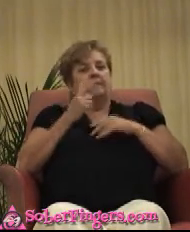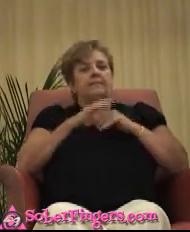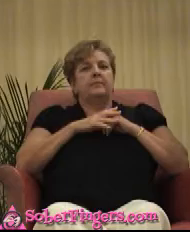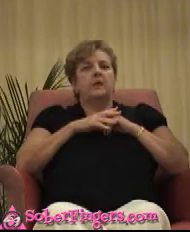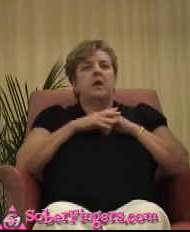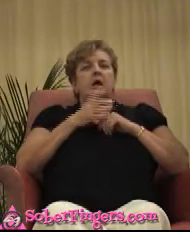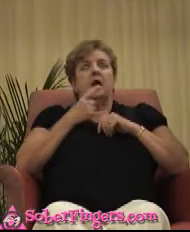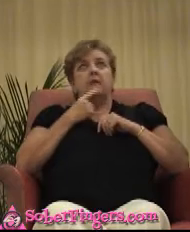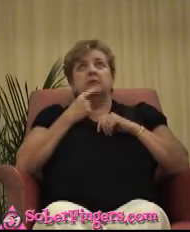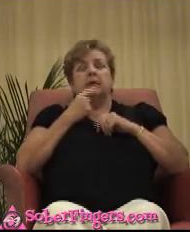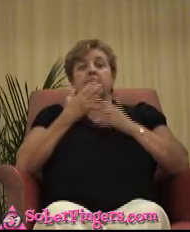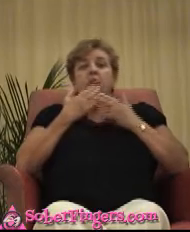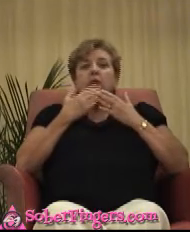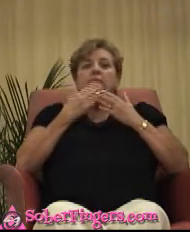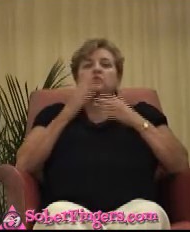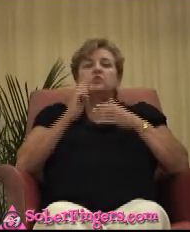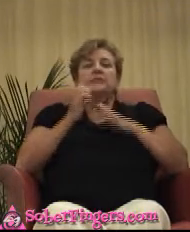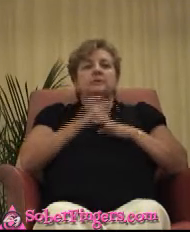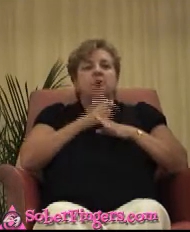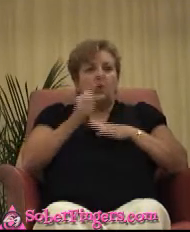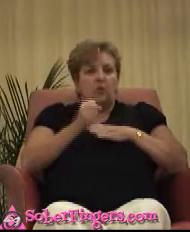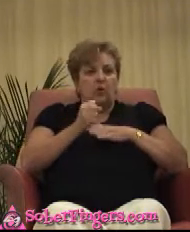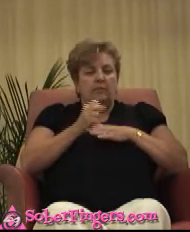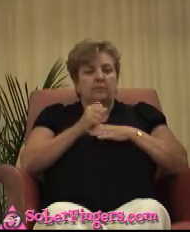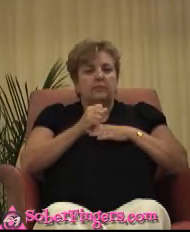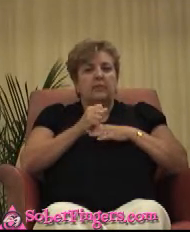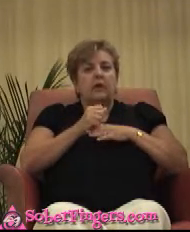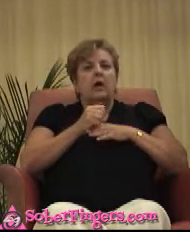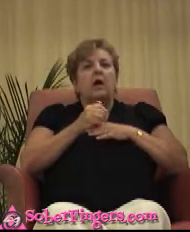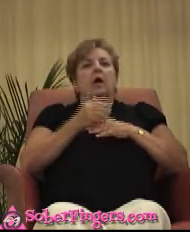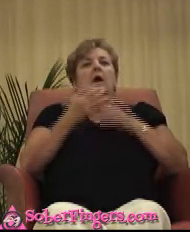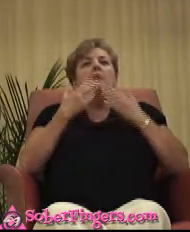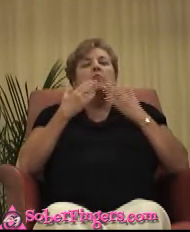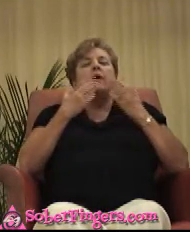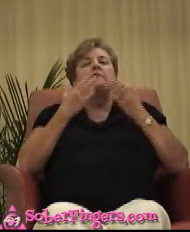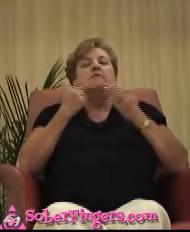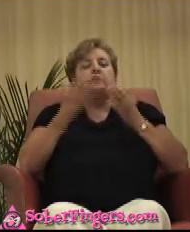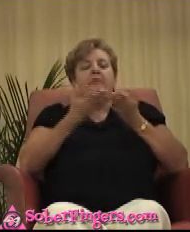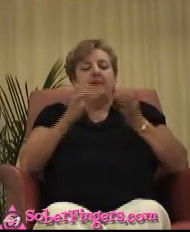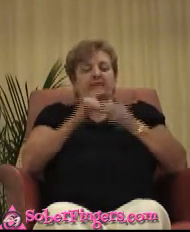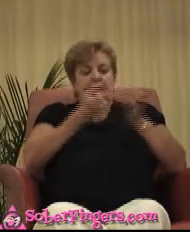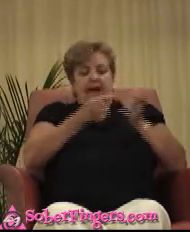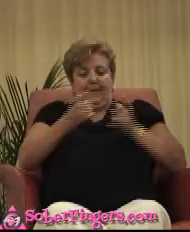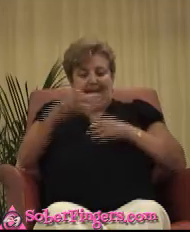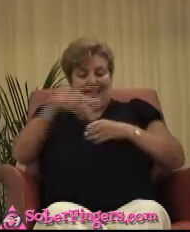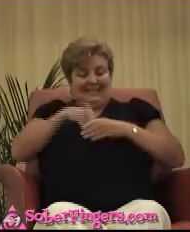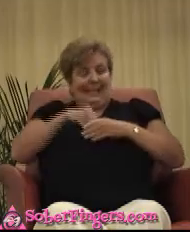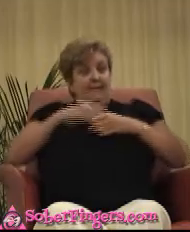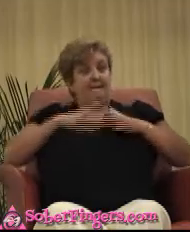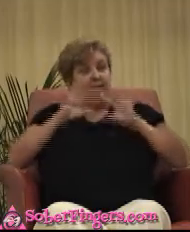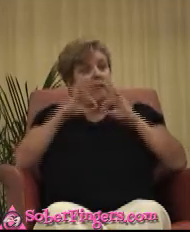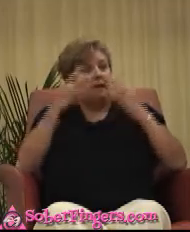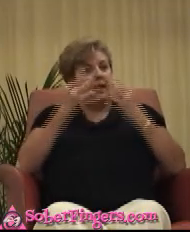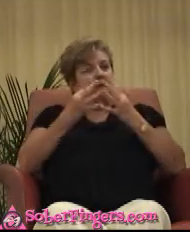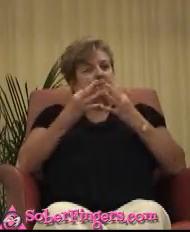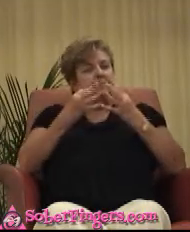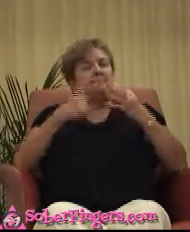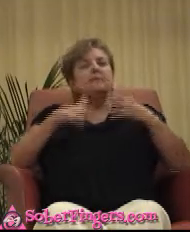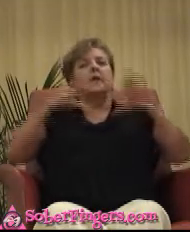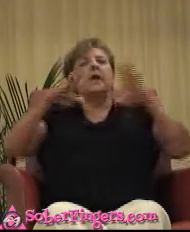sober. I was grateful for the things that had happened inside my family. And I had accepted responsibility for this